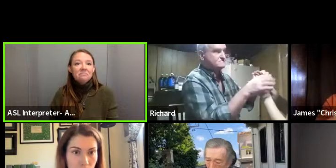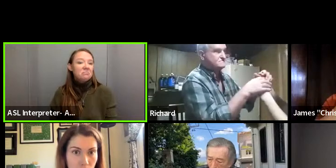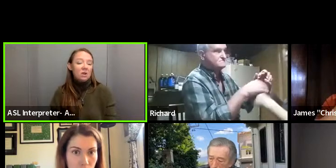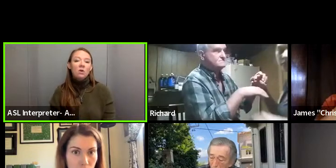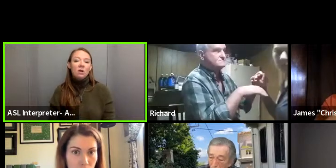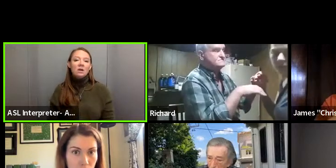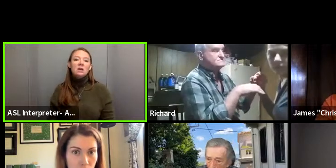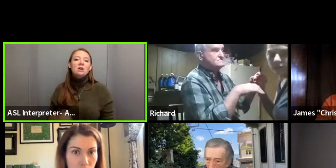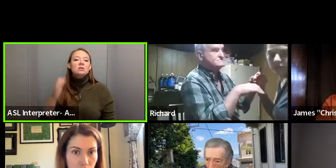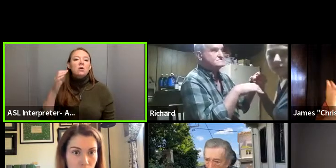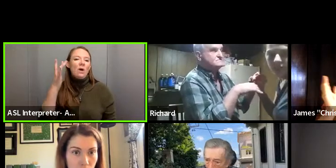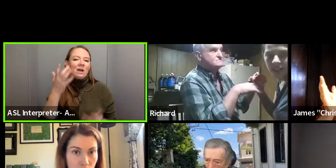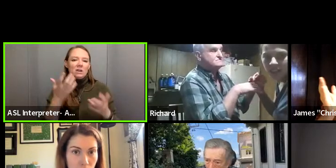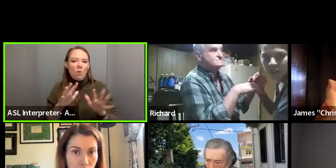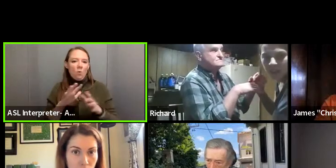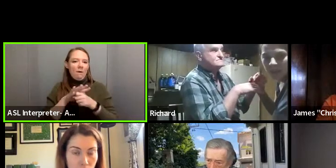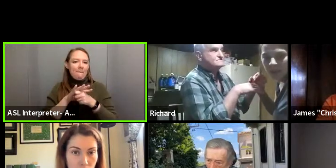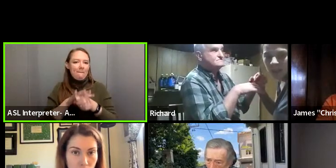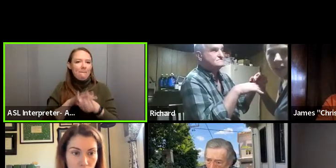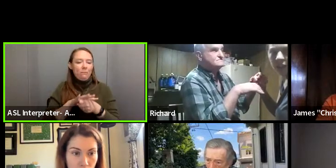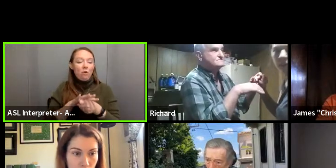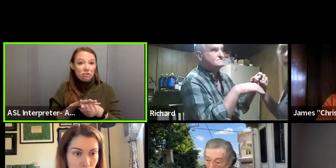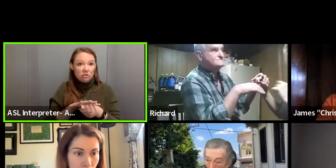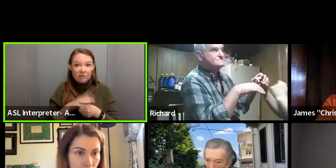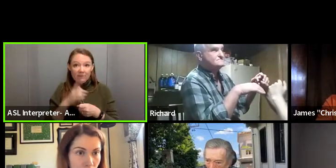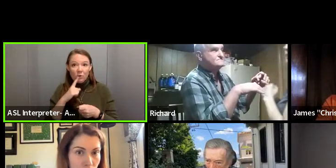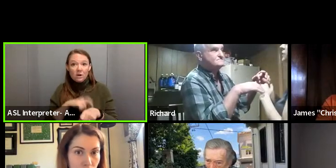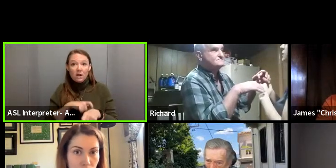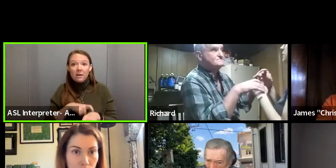time. Thank you very much, Hillary.